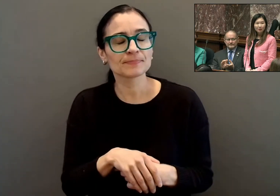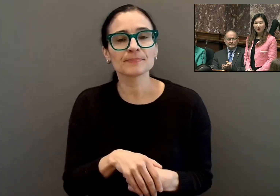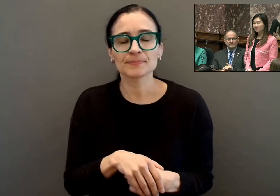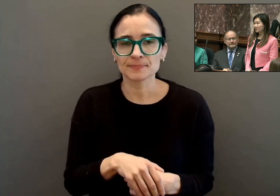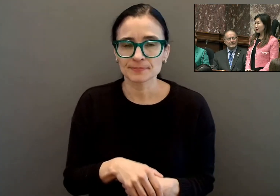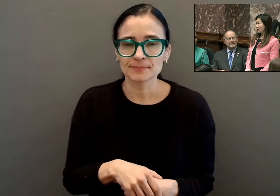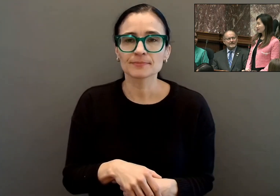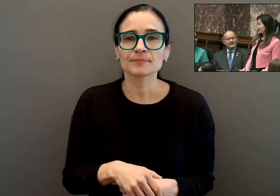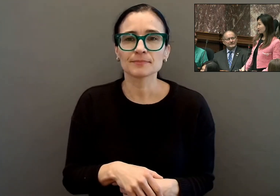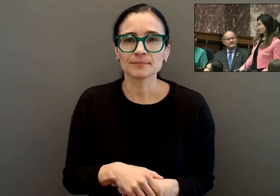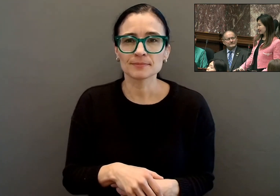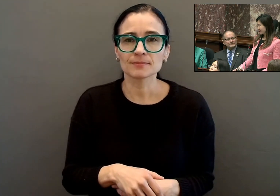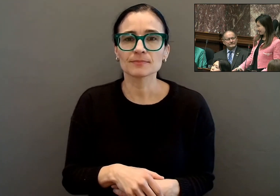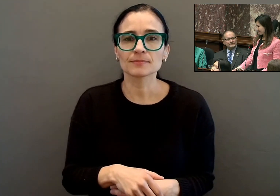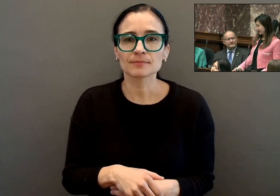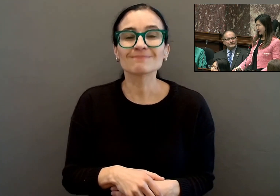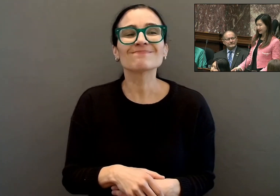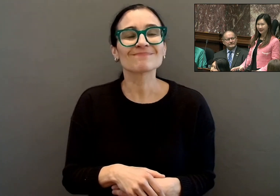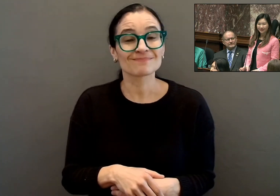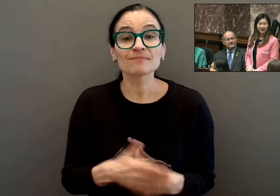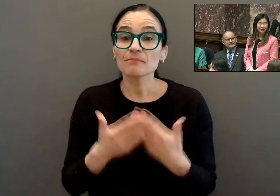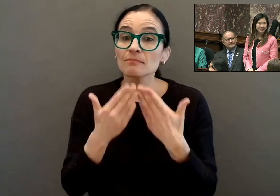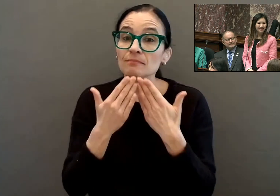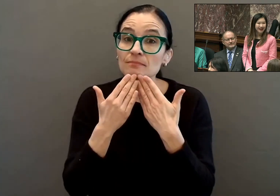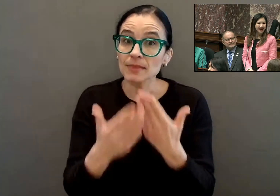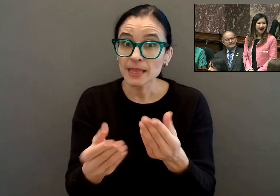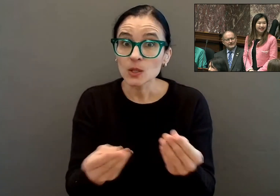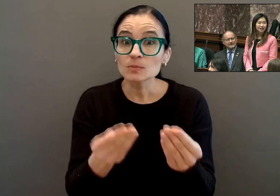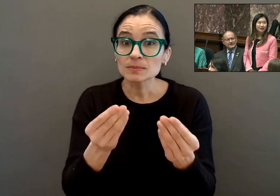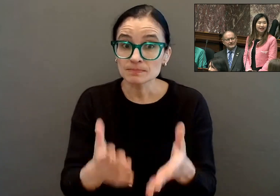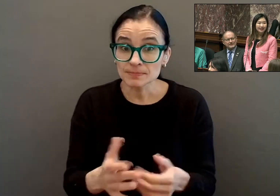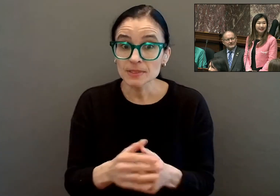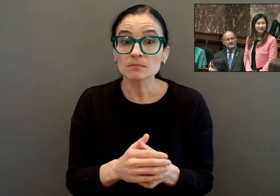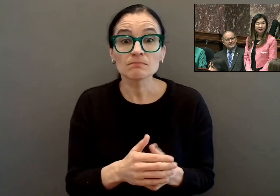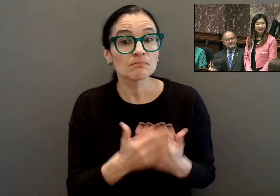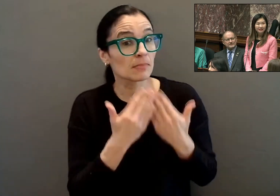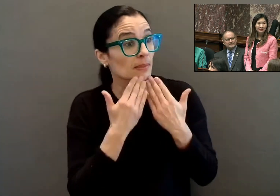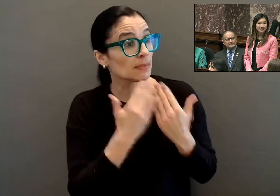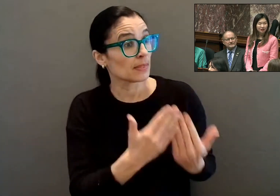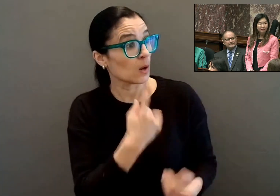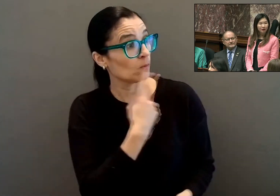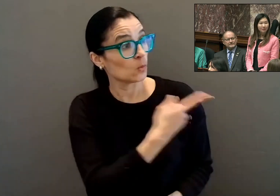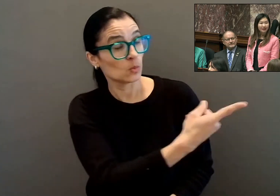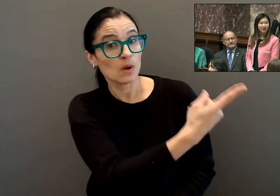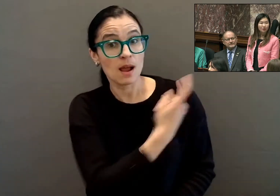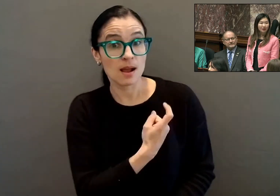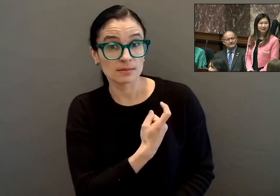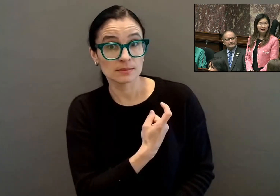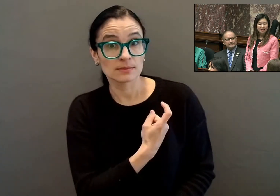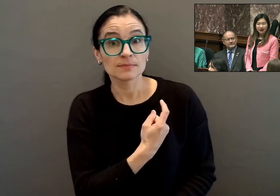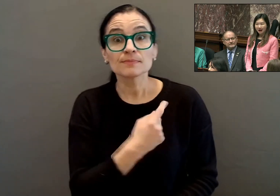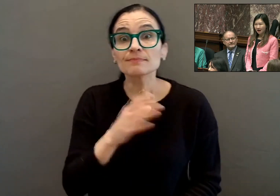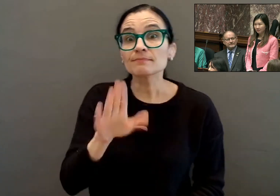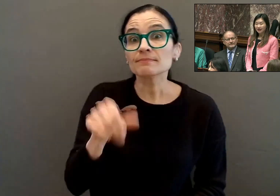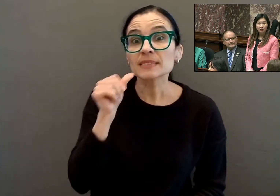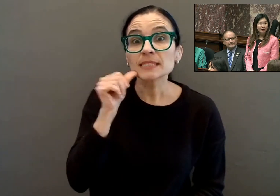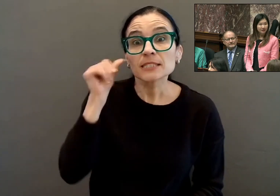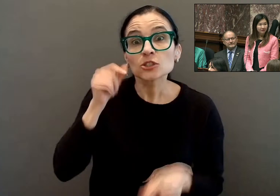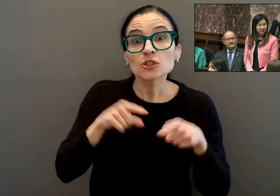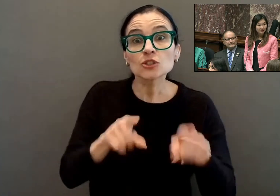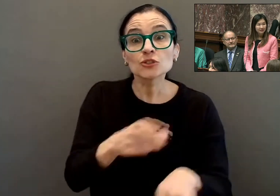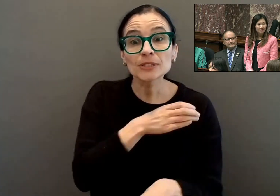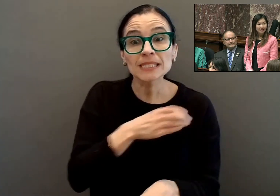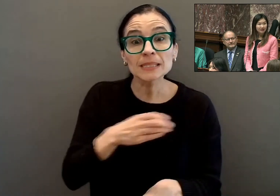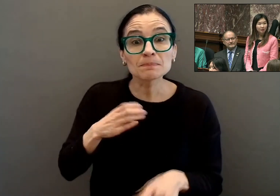Thank you, Honourable Speaker, and thank you so much to the member across for that question. Yesterday, in estimates, I did confirm that there was